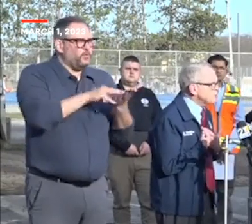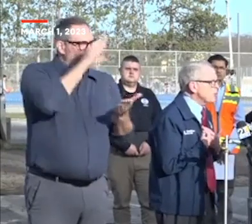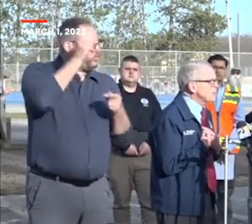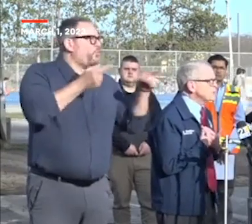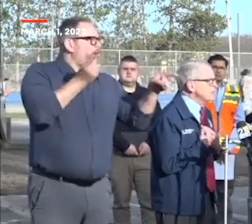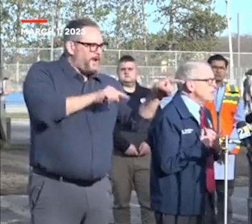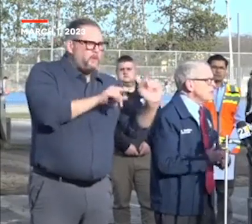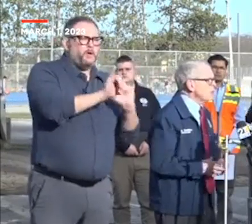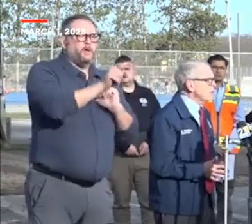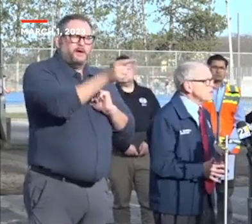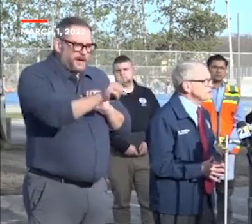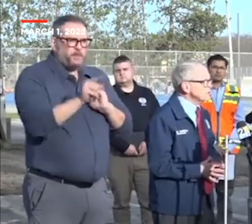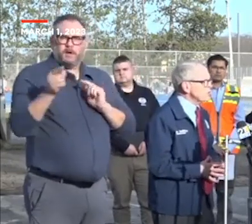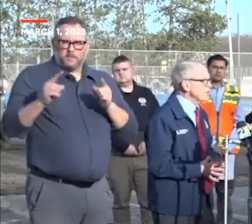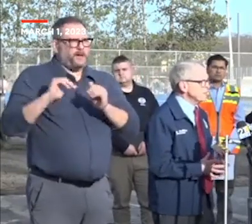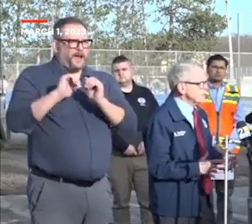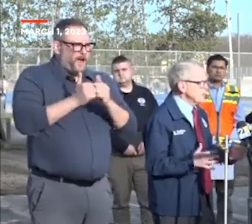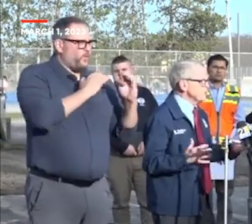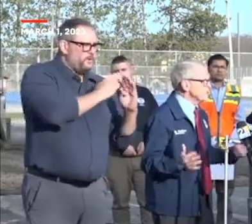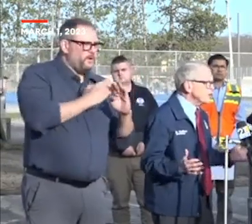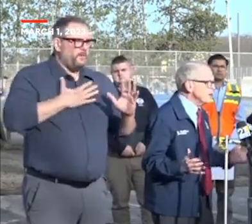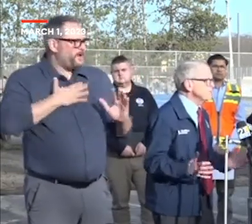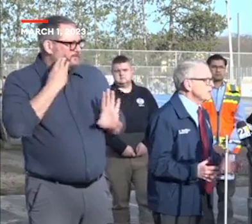own experience or whether it's an experience